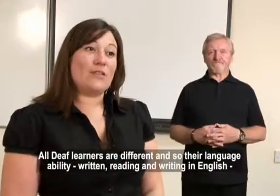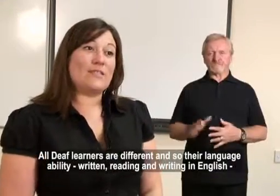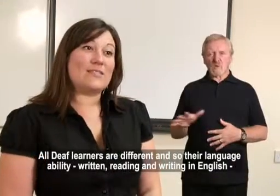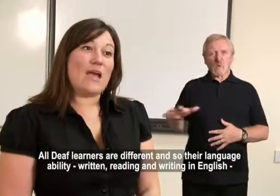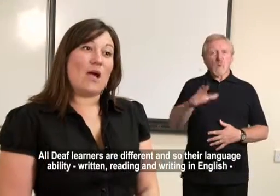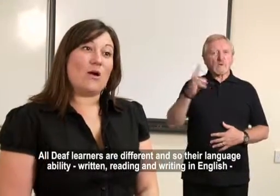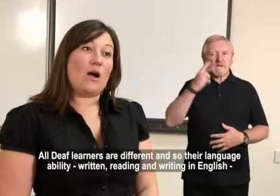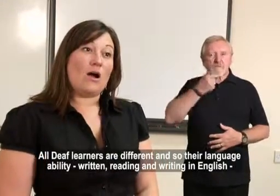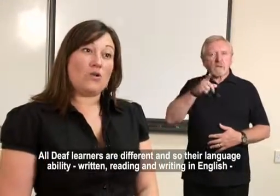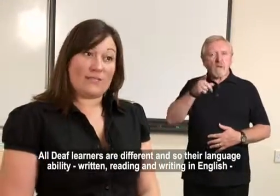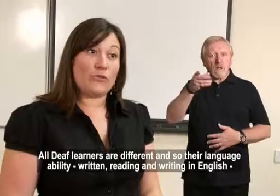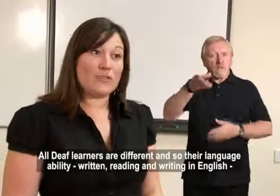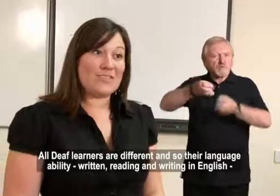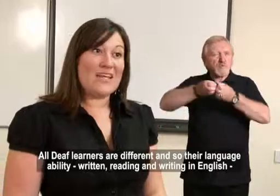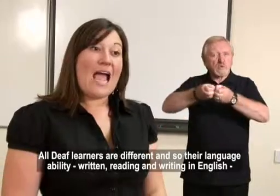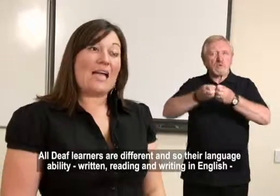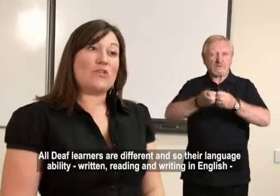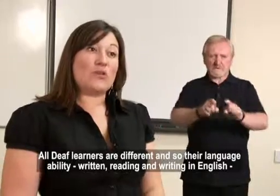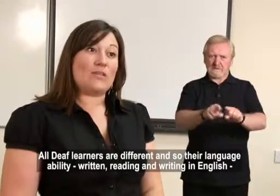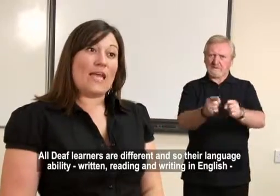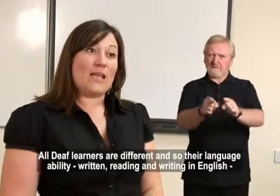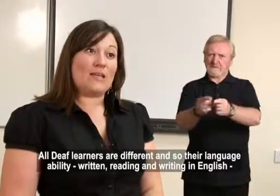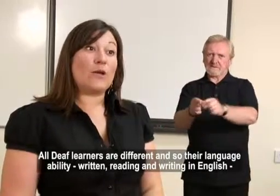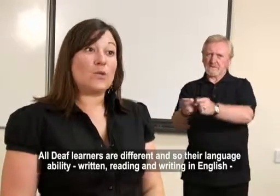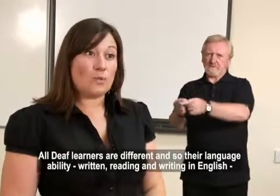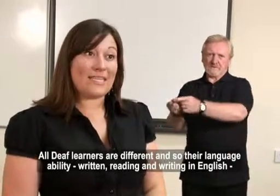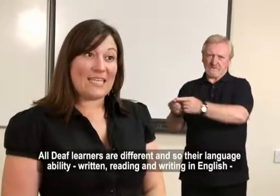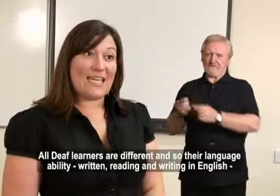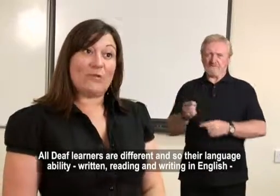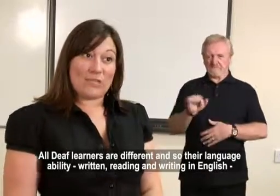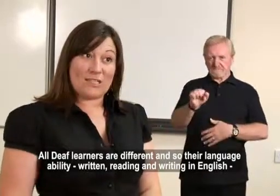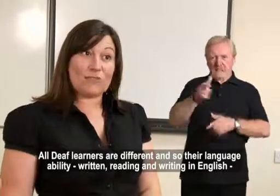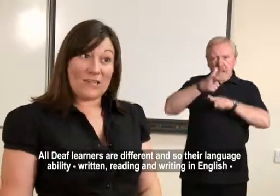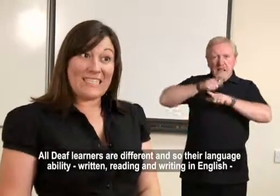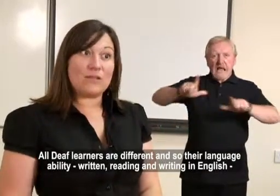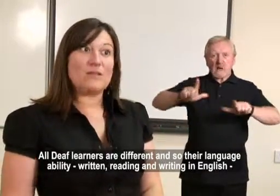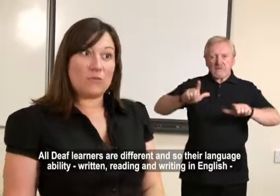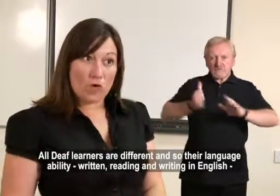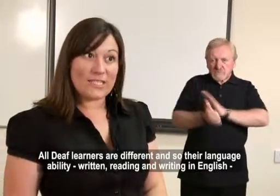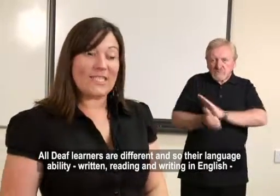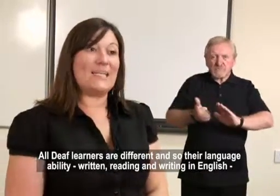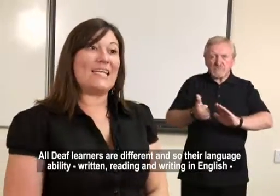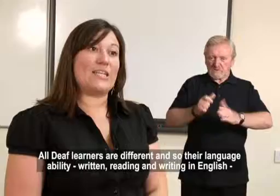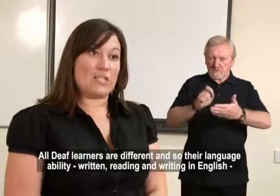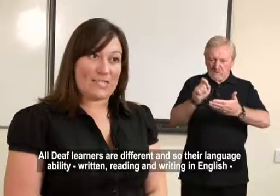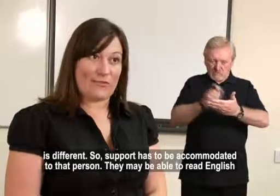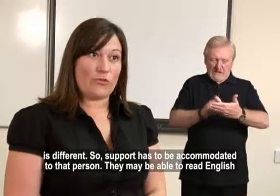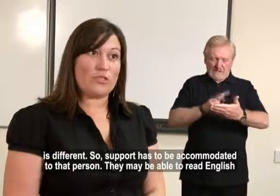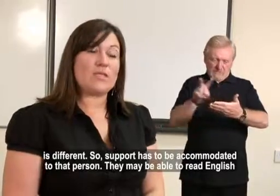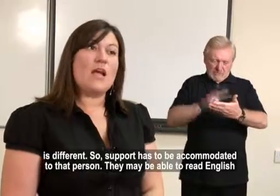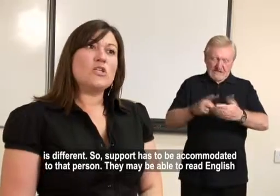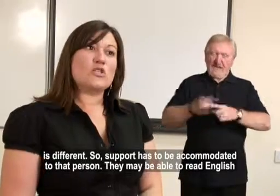all deaf learners are different, and so their language ability, written, reading and writing in English